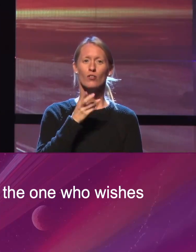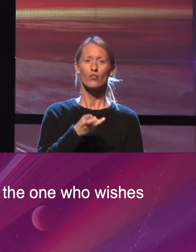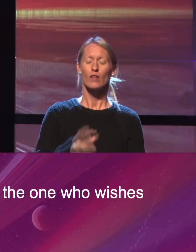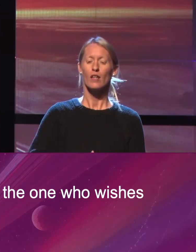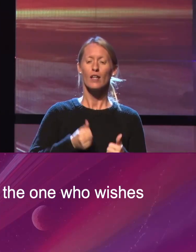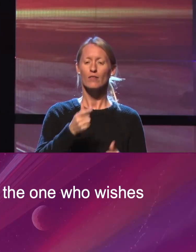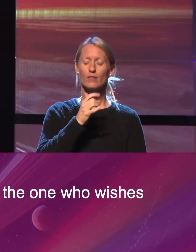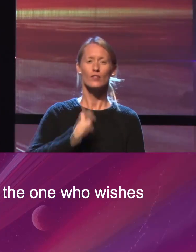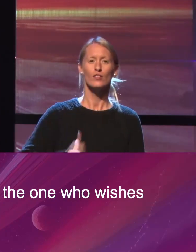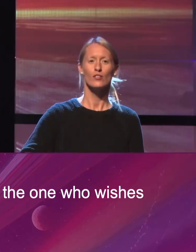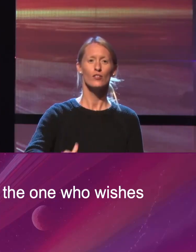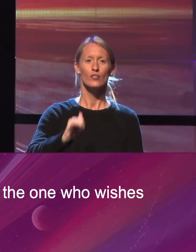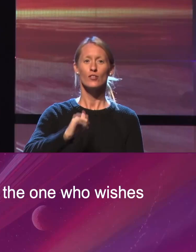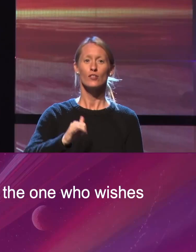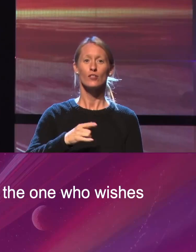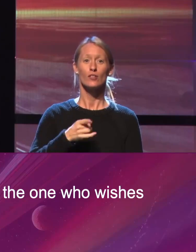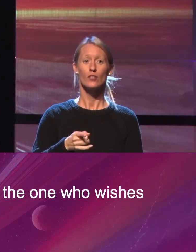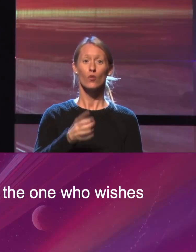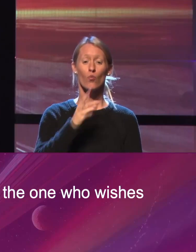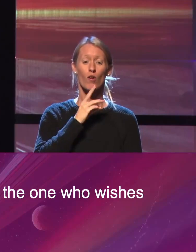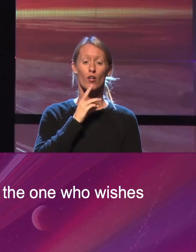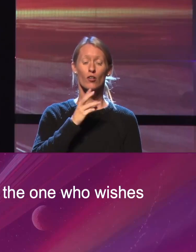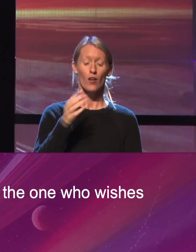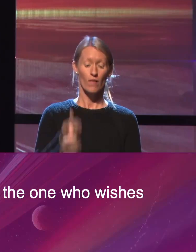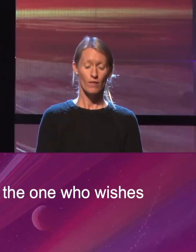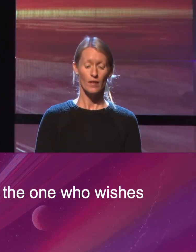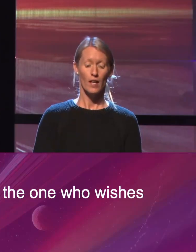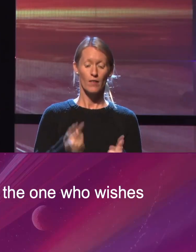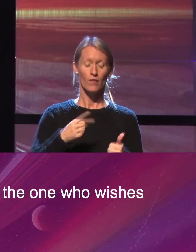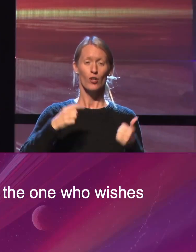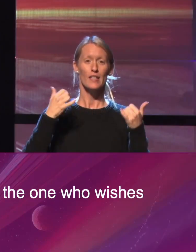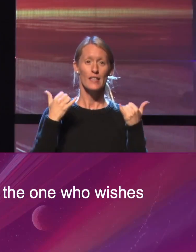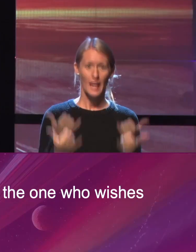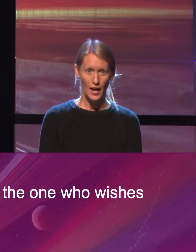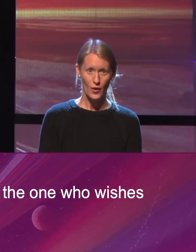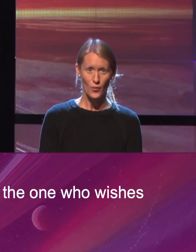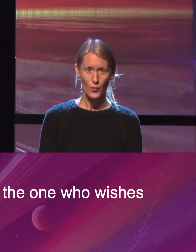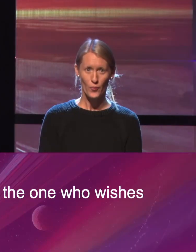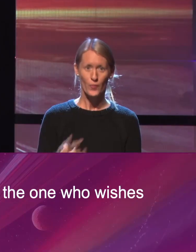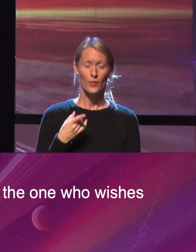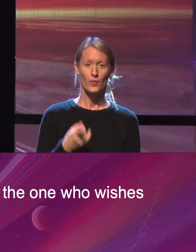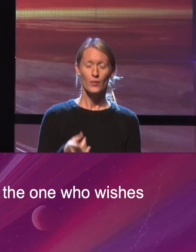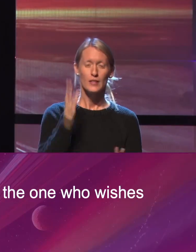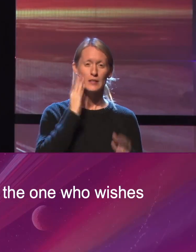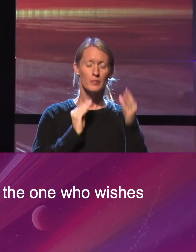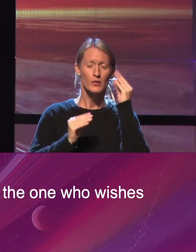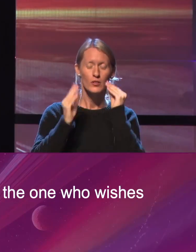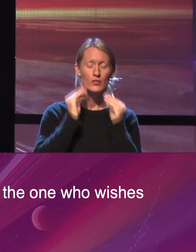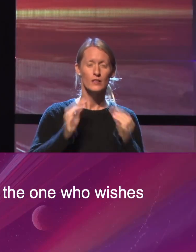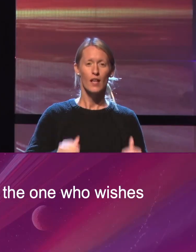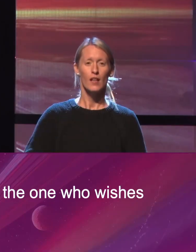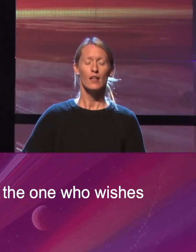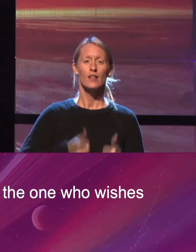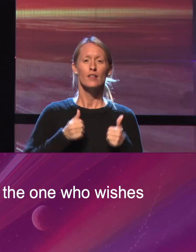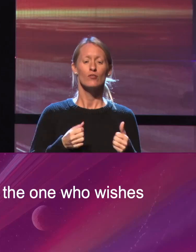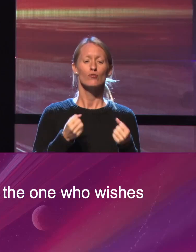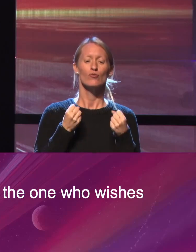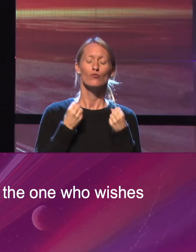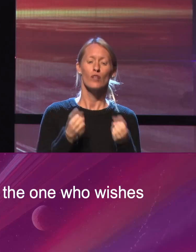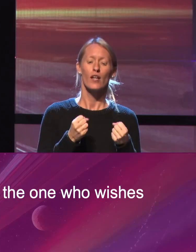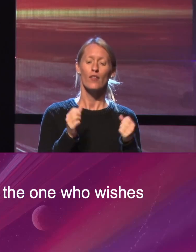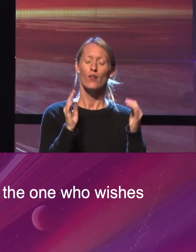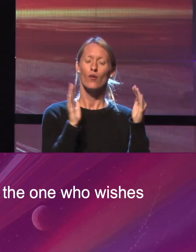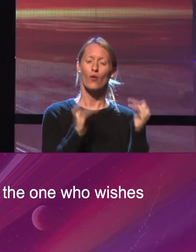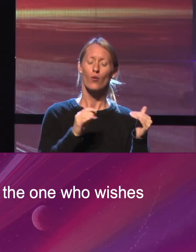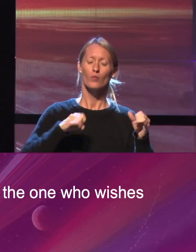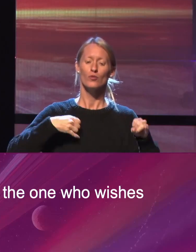fire. No, it's the water of life for now. This way of living that is so filled with hope and joy and strength and courage in the midst